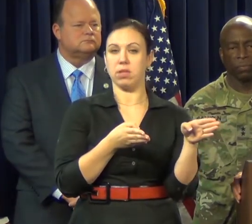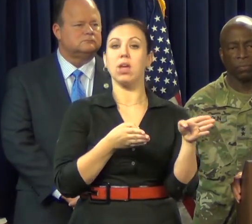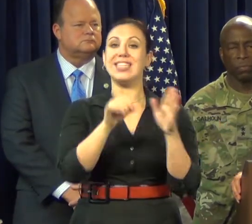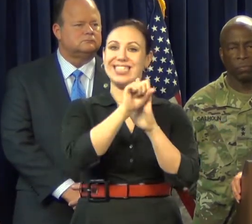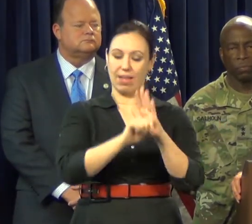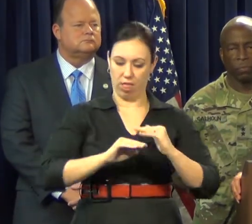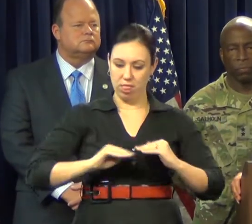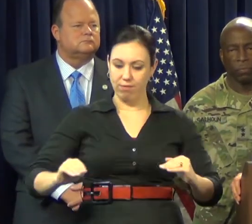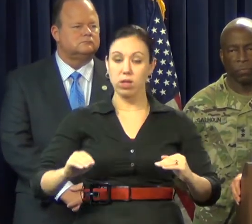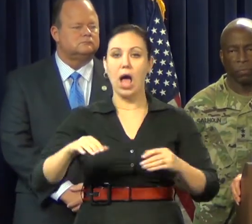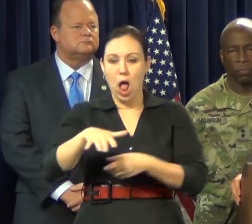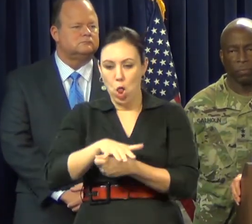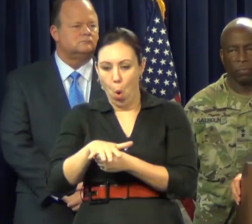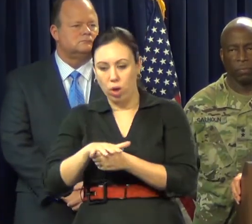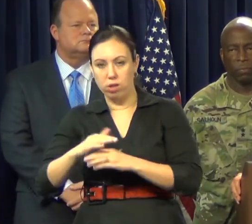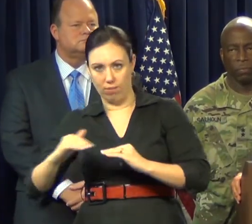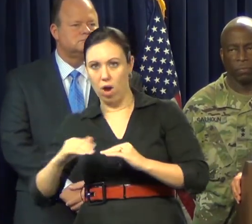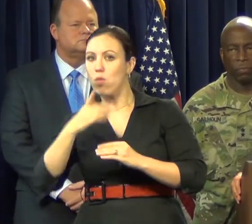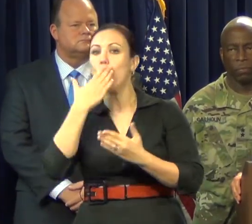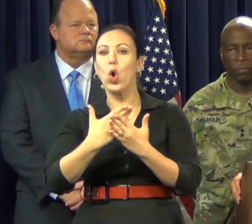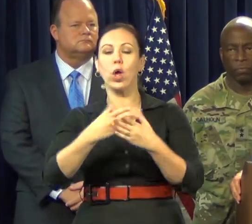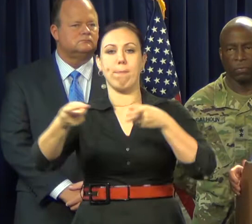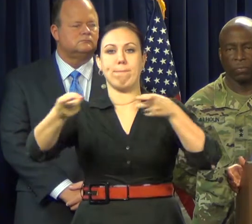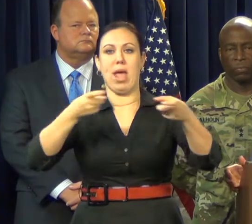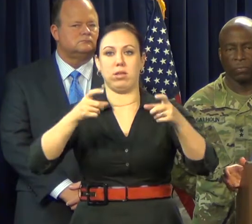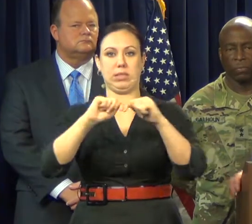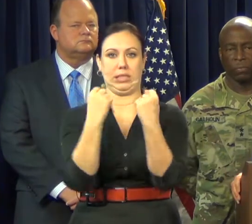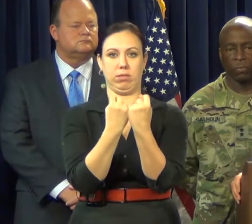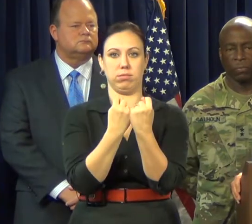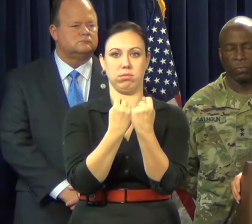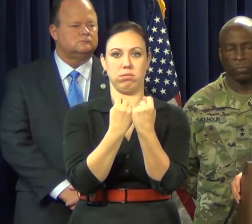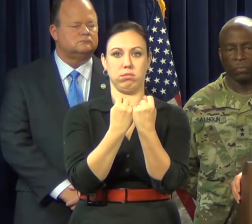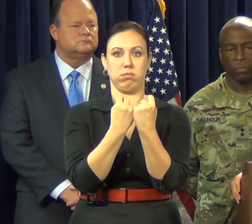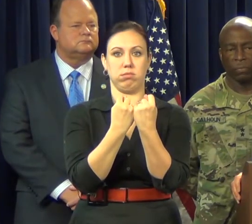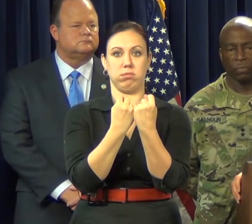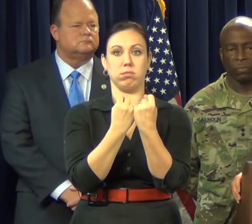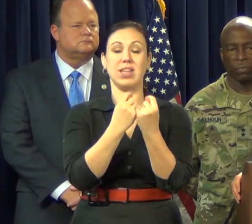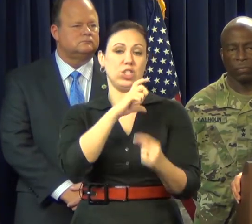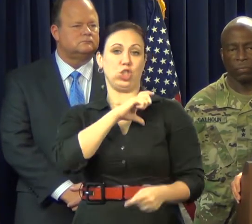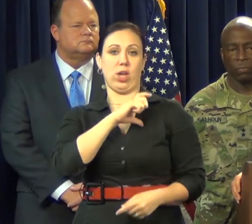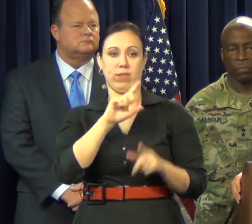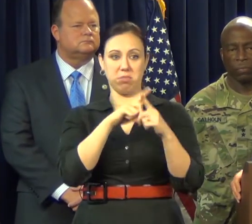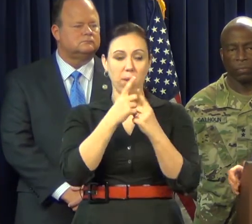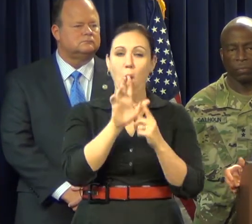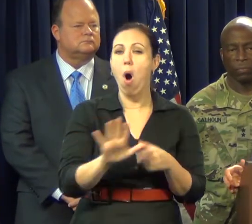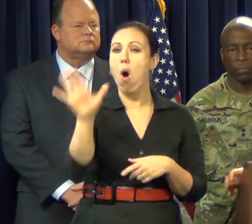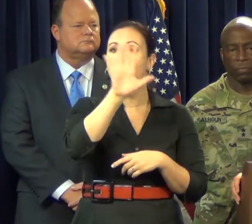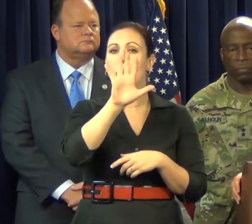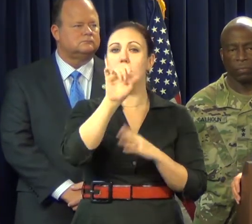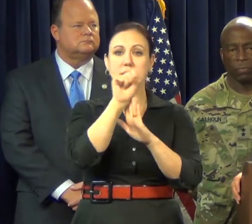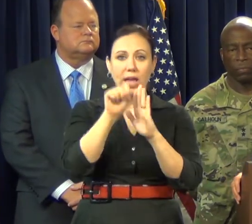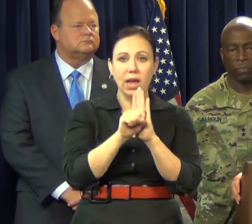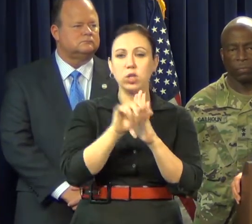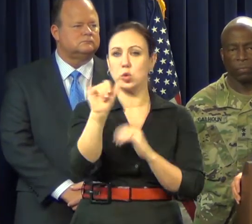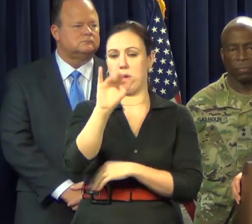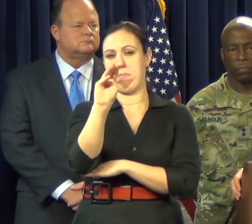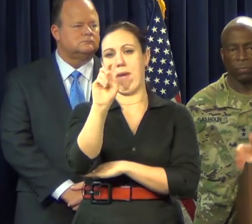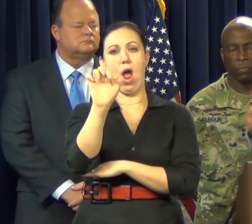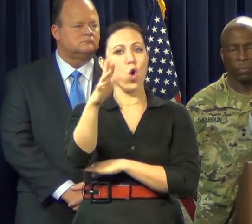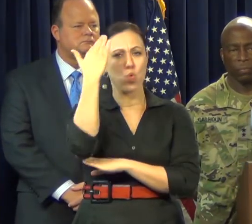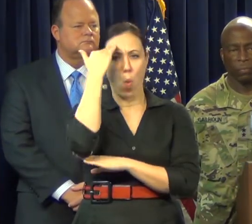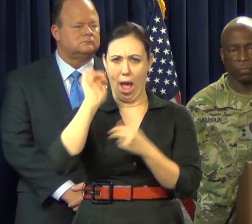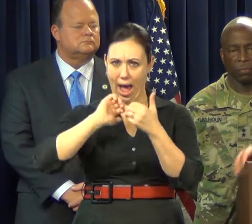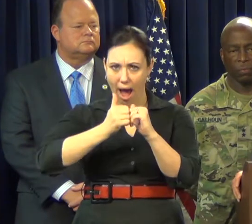level and at the local level, we have very good emergency management teams. We have great sheriff's departments around the state. Our mayors know how to do this.